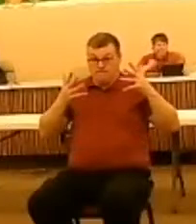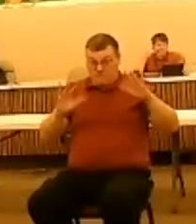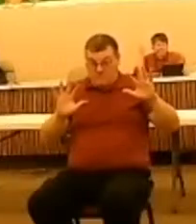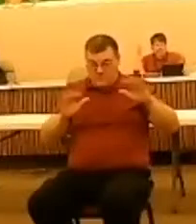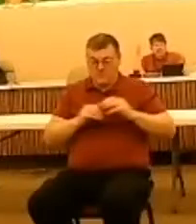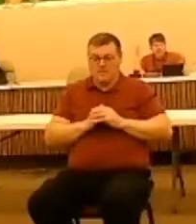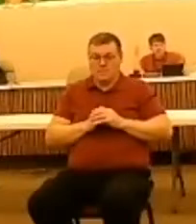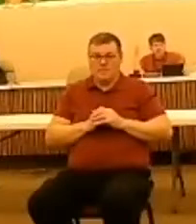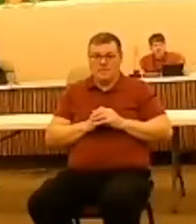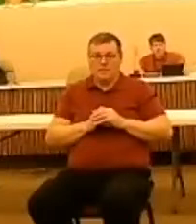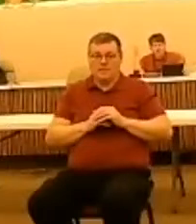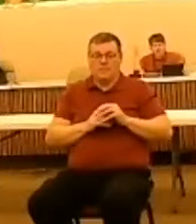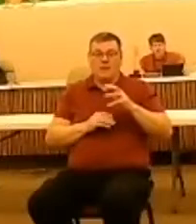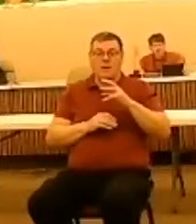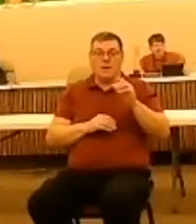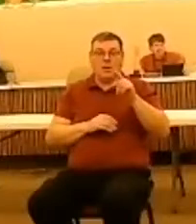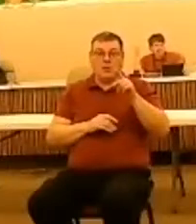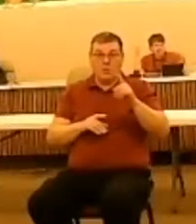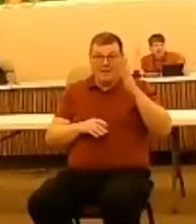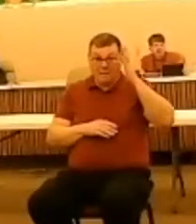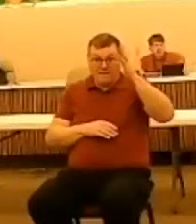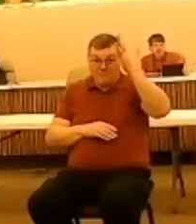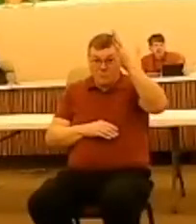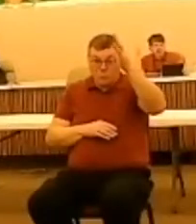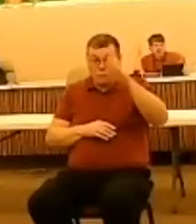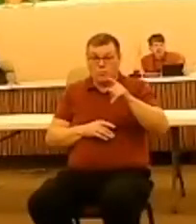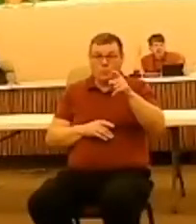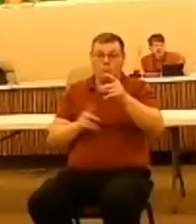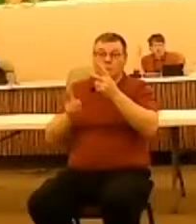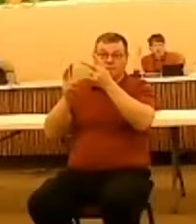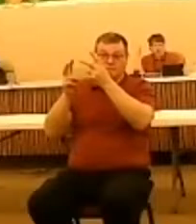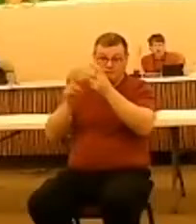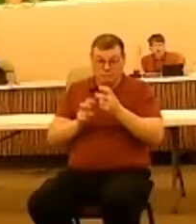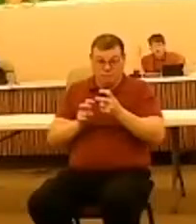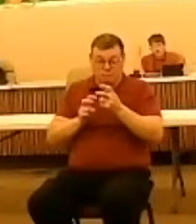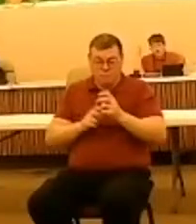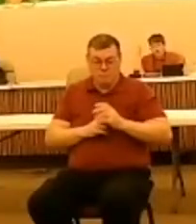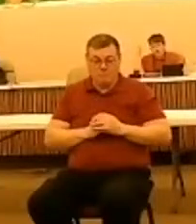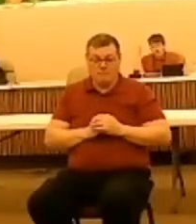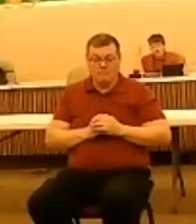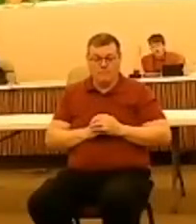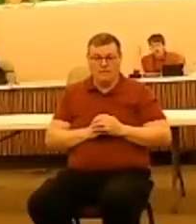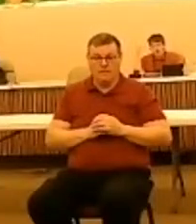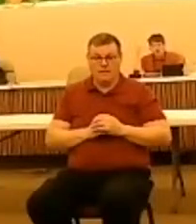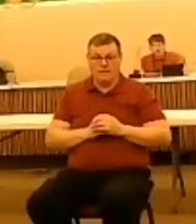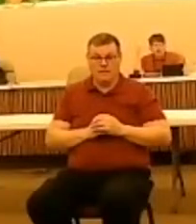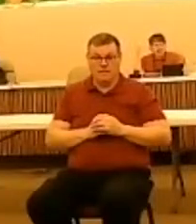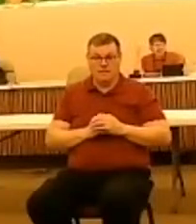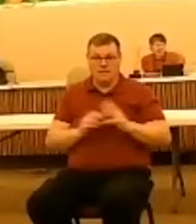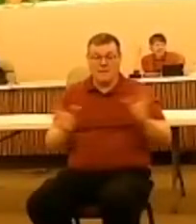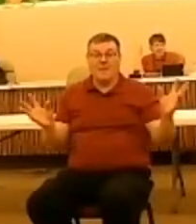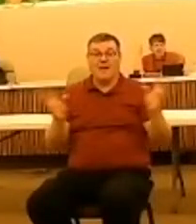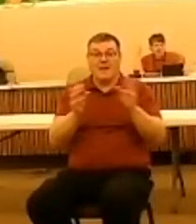and grab in the future, download that, the comprehensive land use plan and its